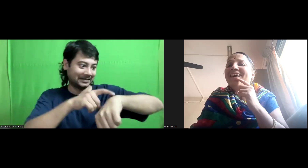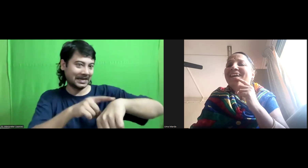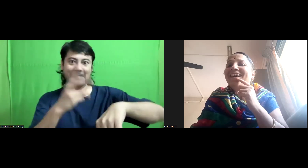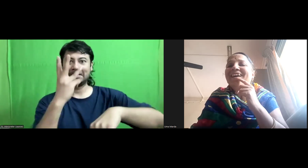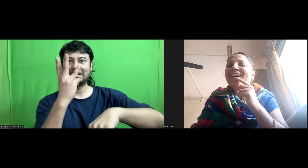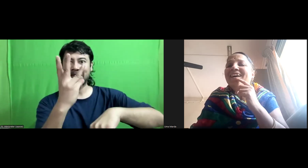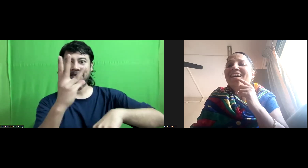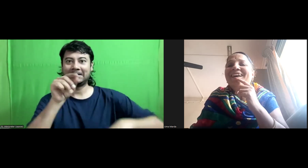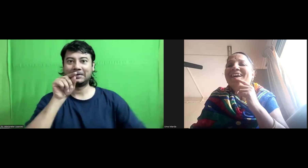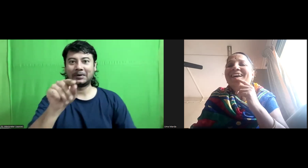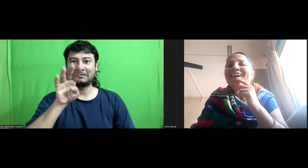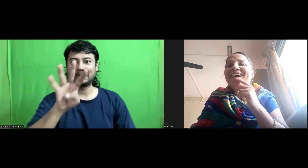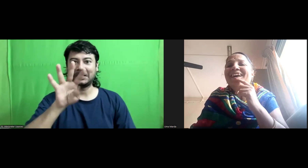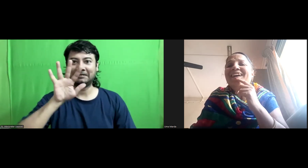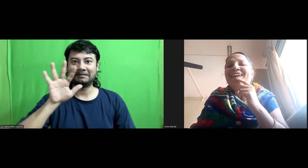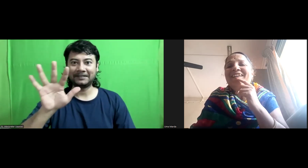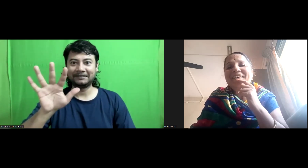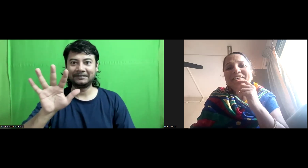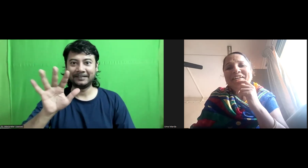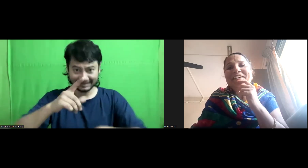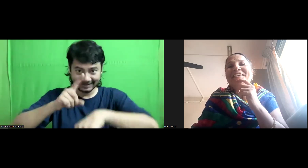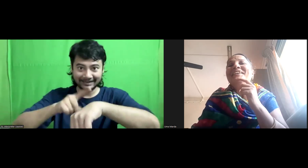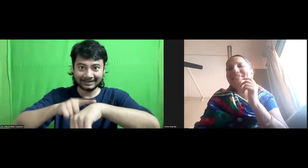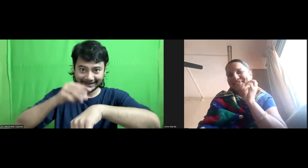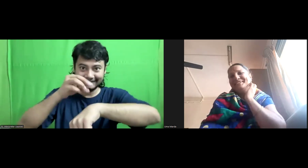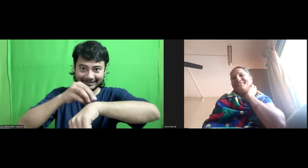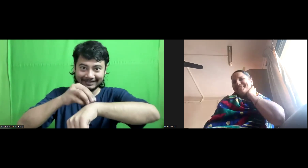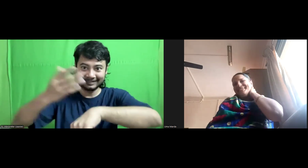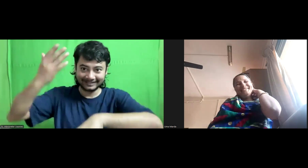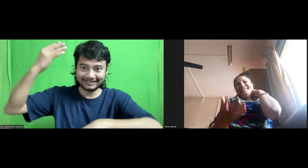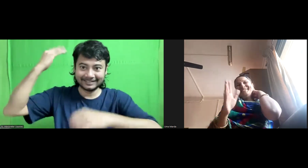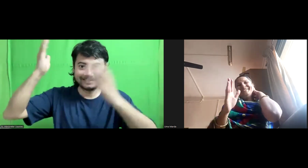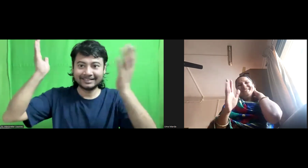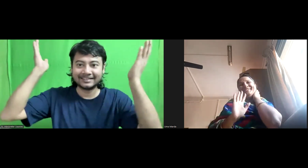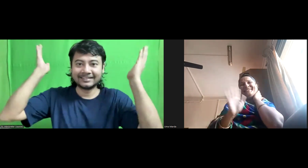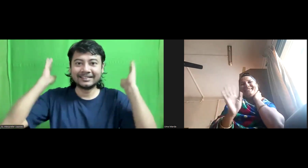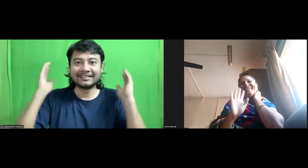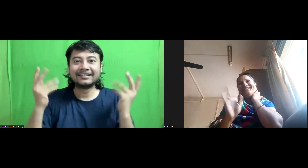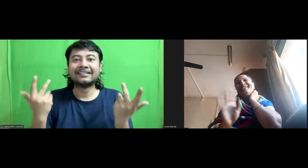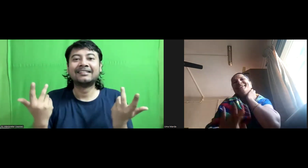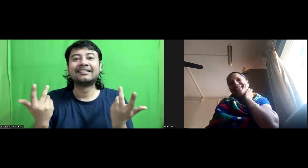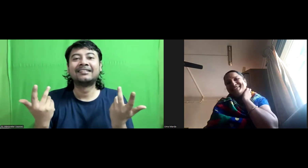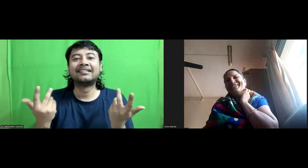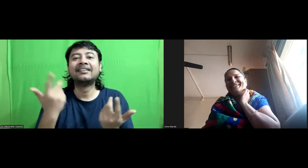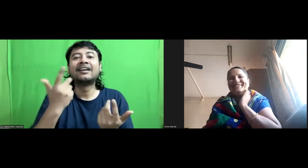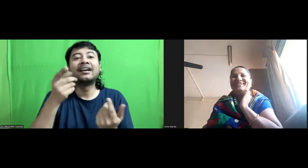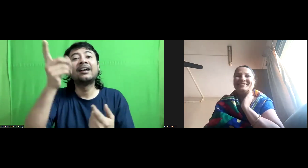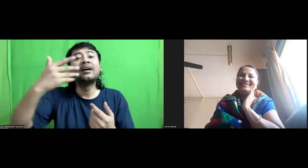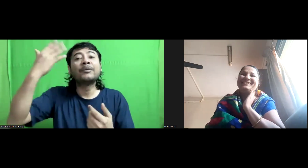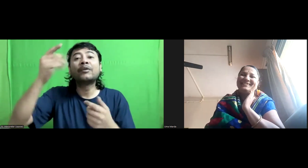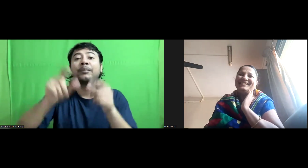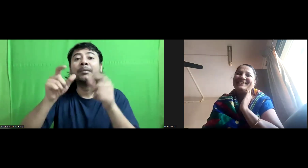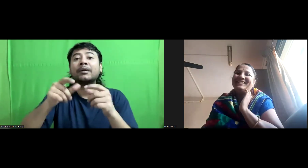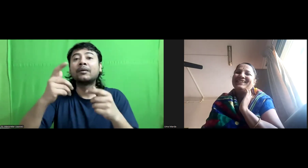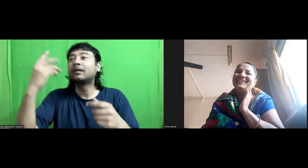days, watch will not be there, right? People will know time as per the movement of the sun. How